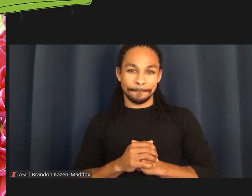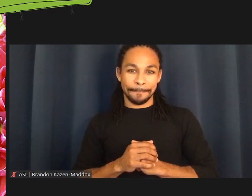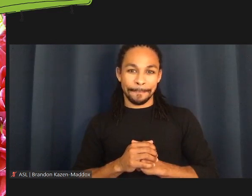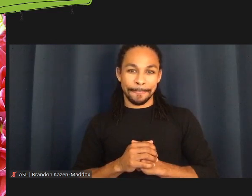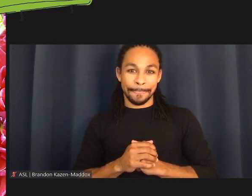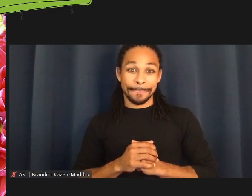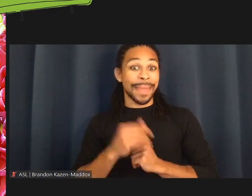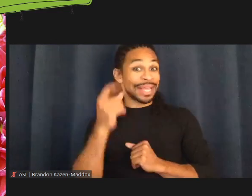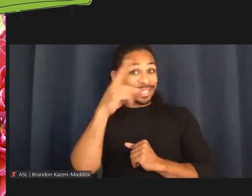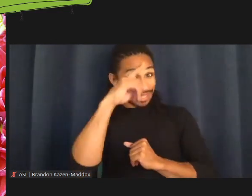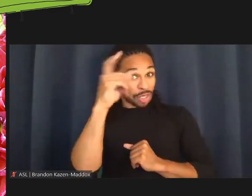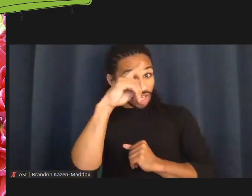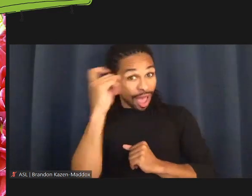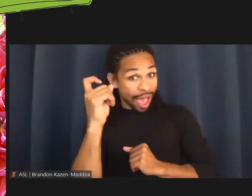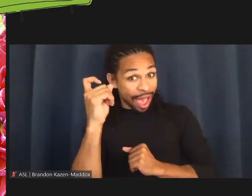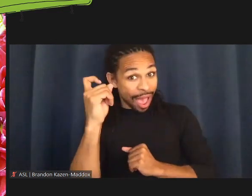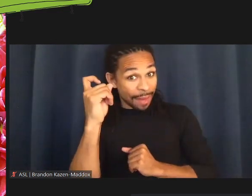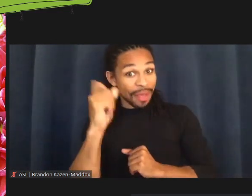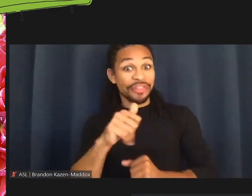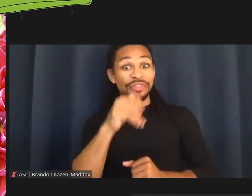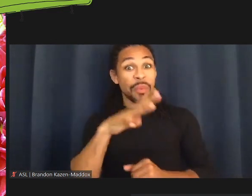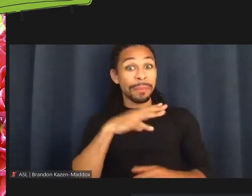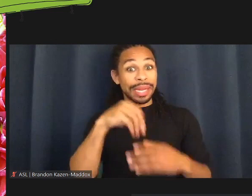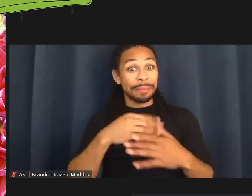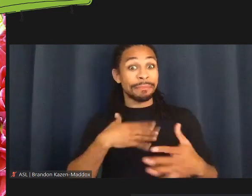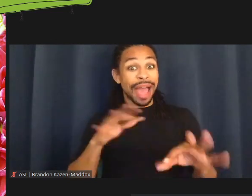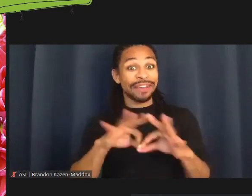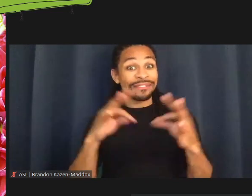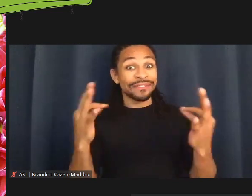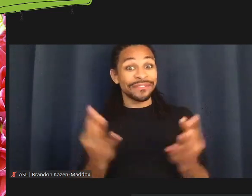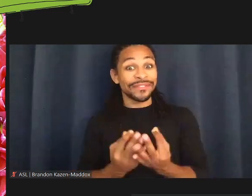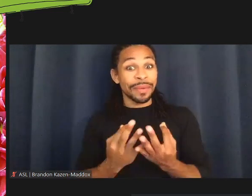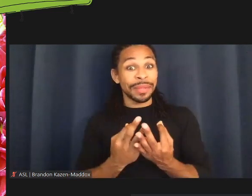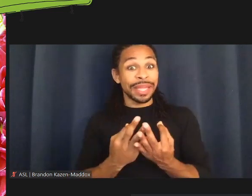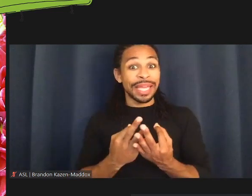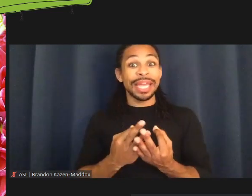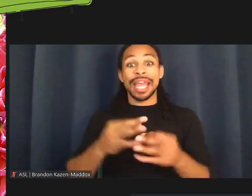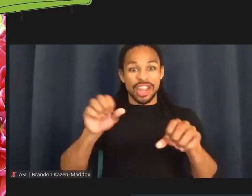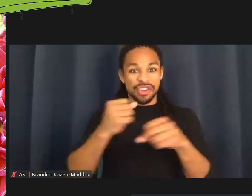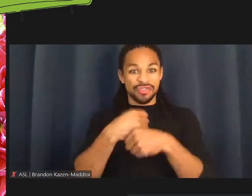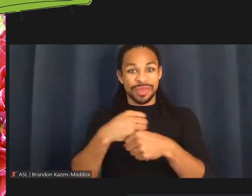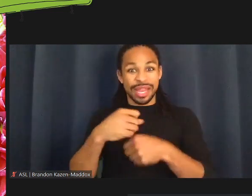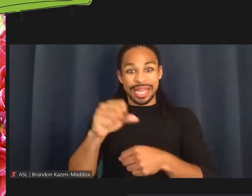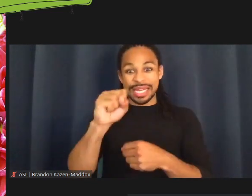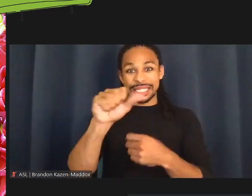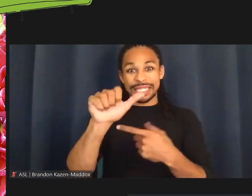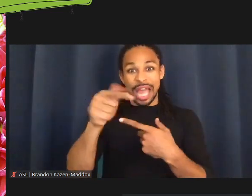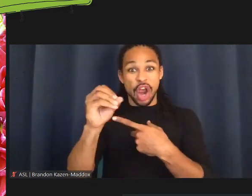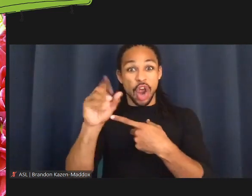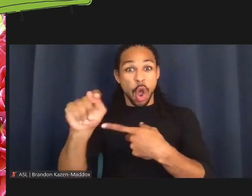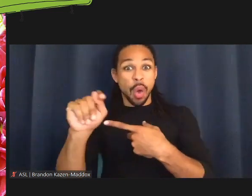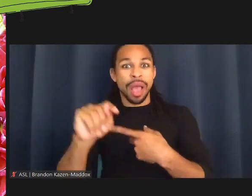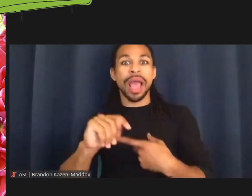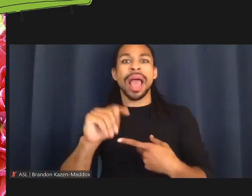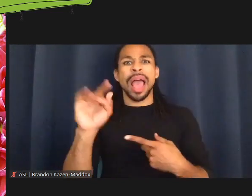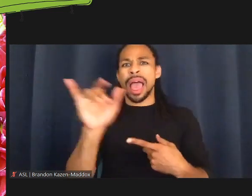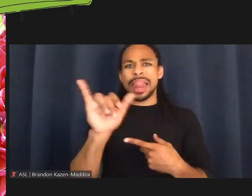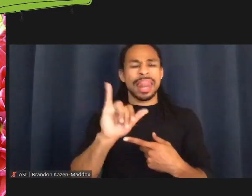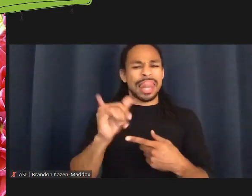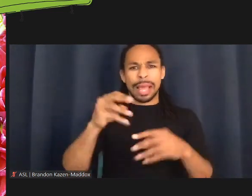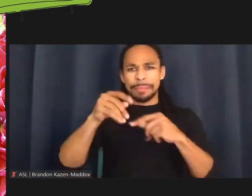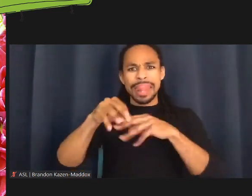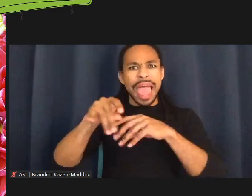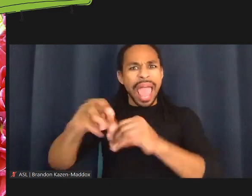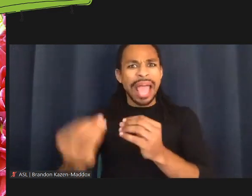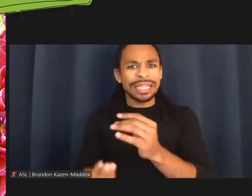In summertime, the women in my family spin sago like planets. Make even Saturn